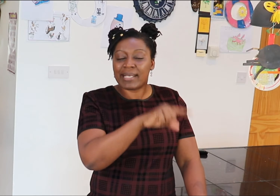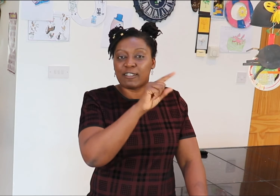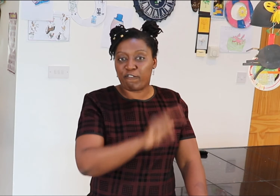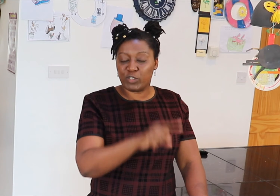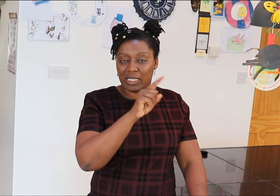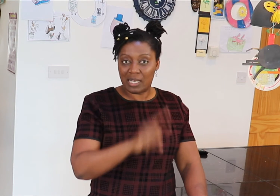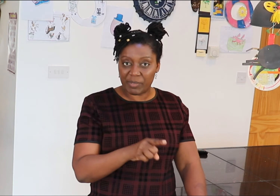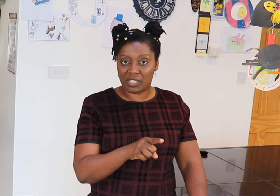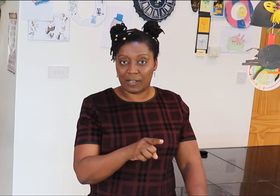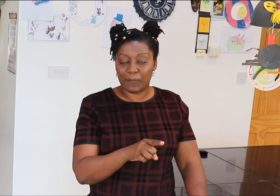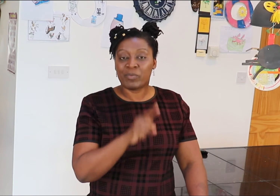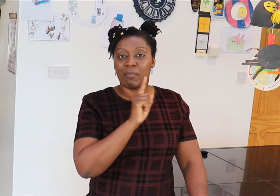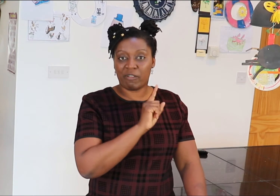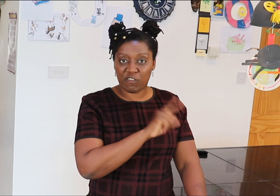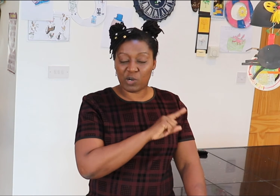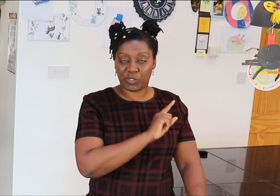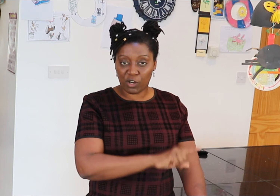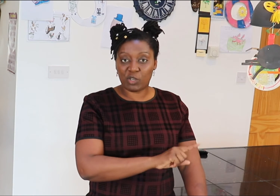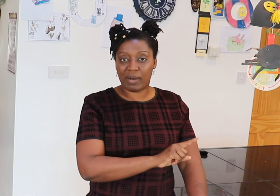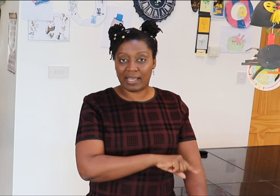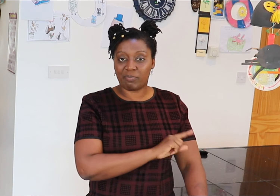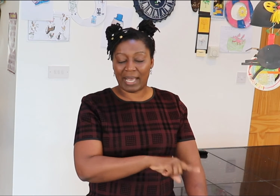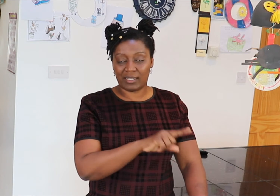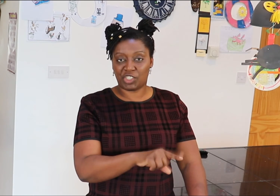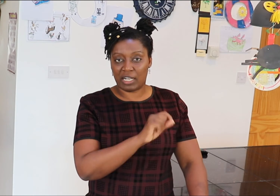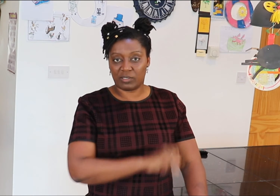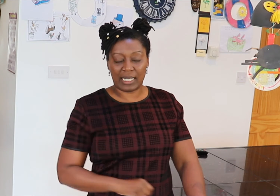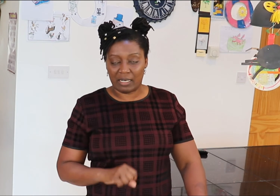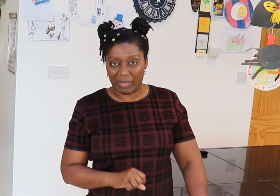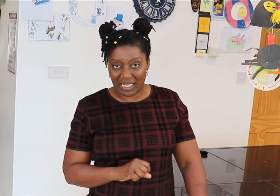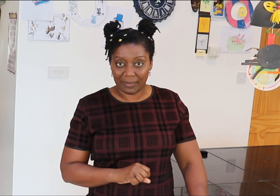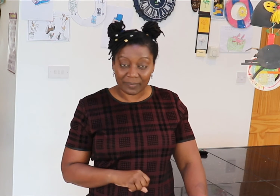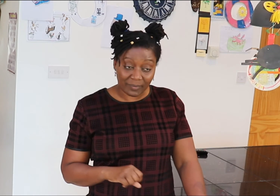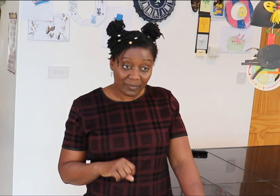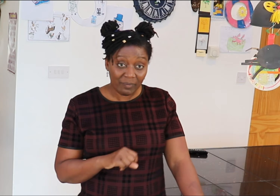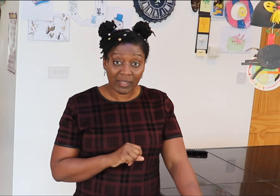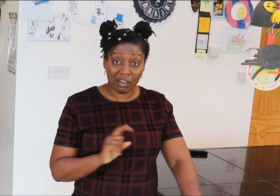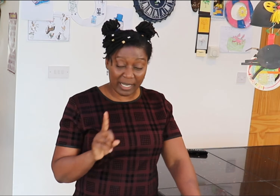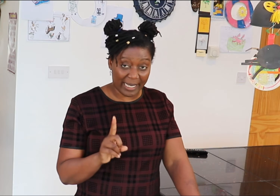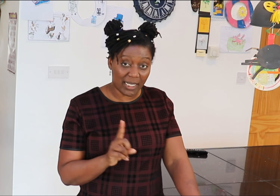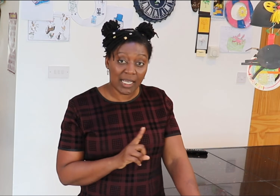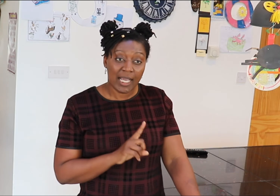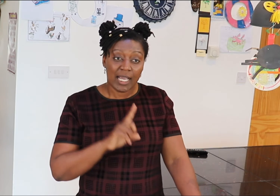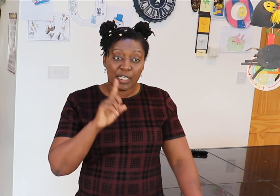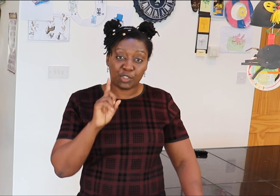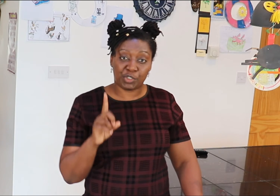mesh filter limiter before it was occupied by the child's inner being. Okay,